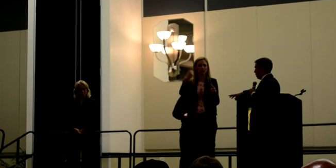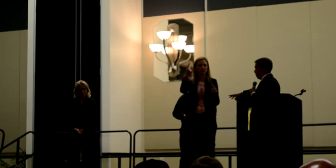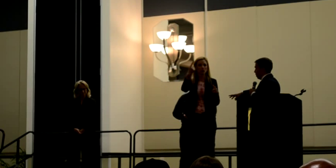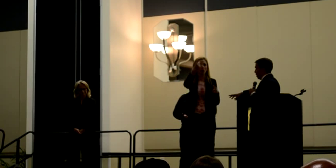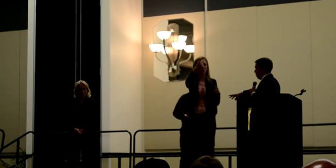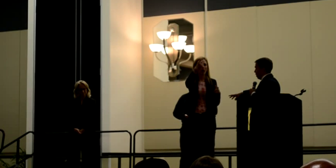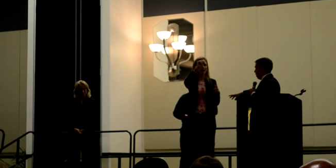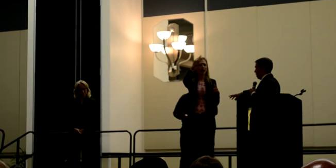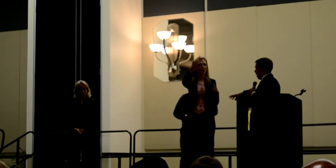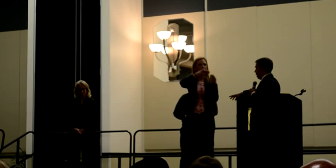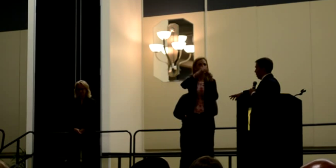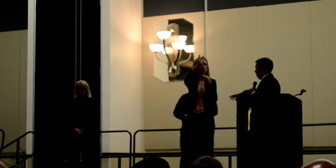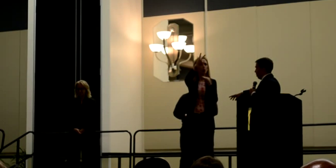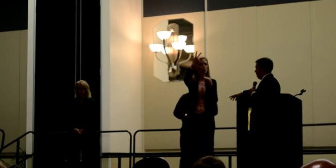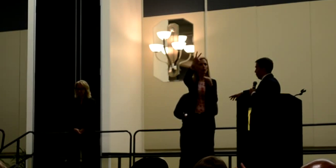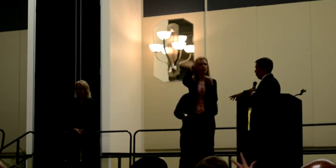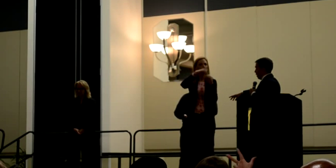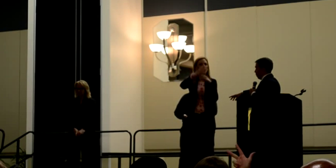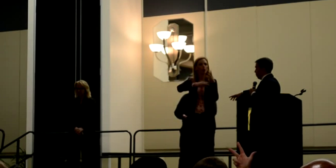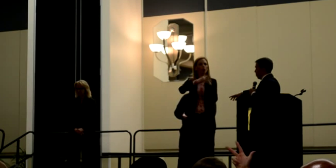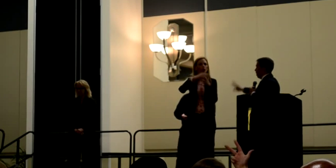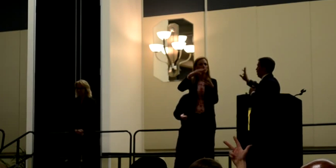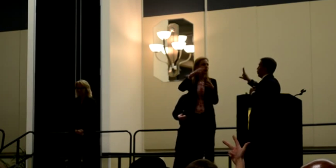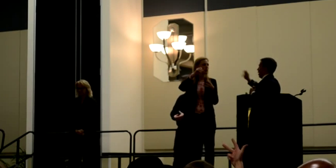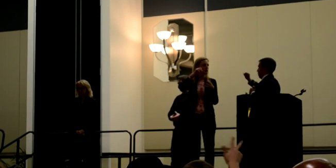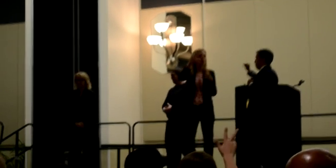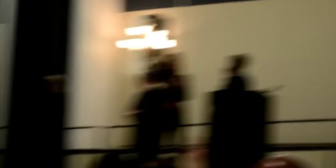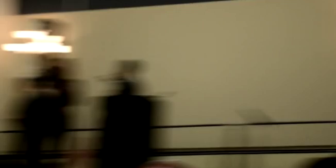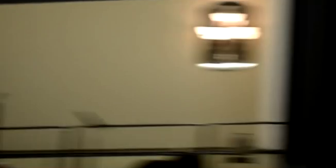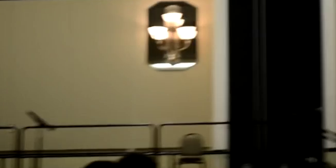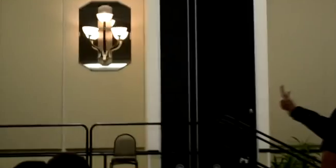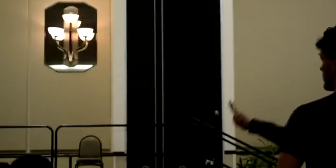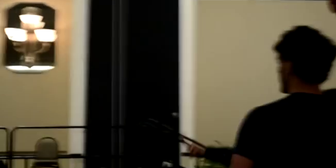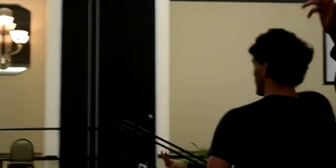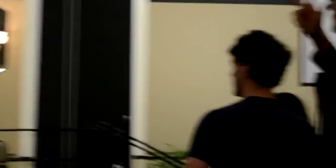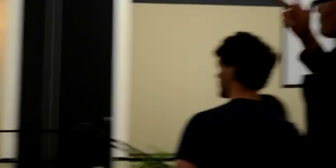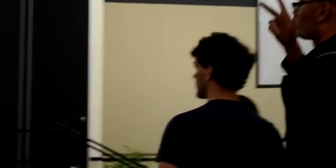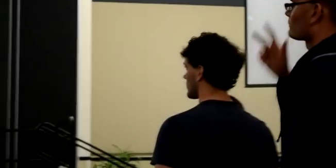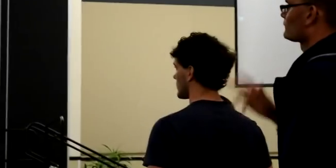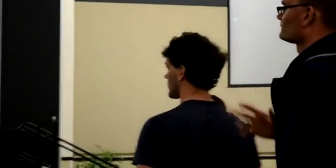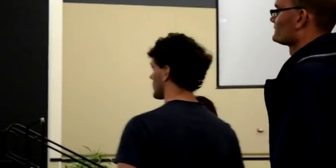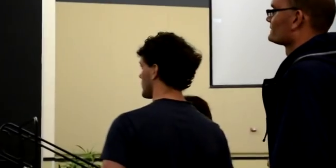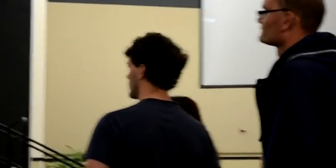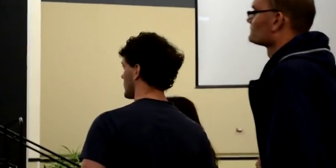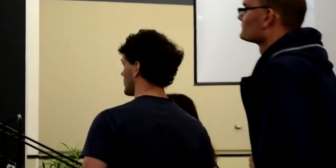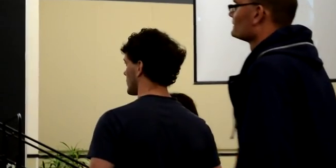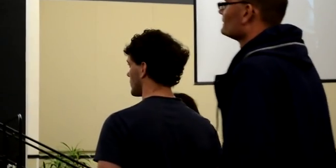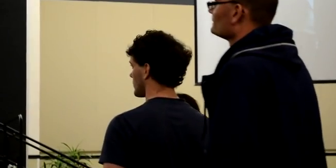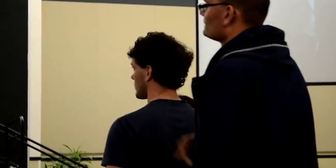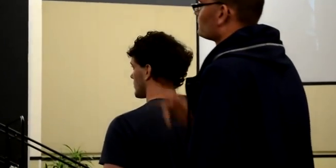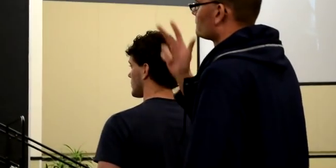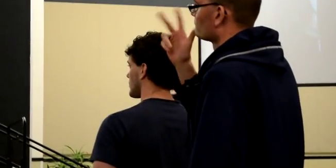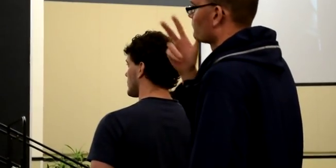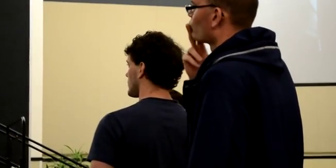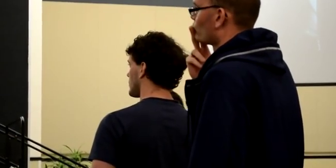correct? Is that what you're telling me? ASL is the number three language in the U.S., not the world. Correct. All right. In the world. Can't be the world, right?